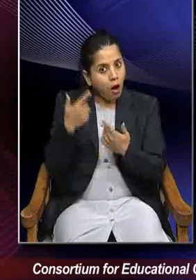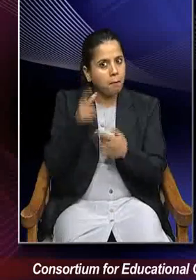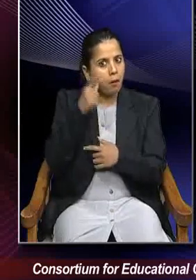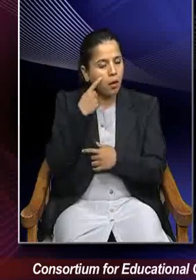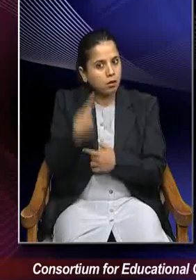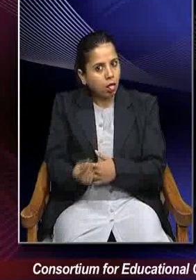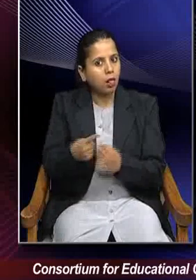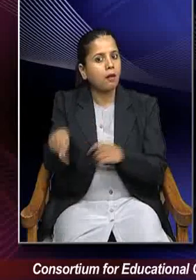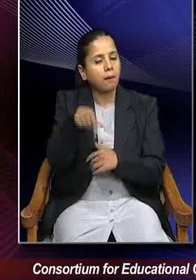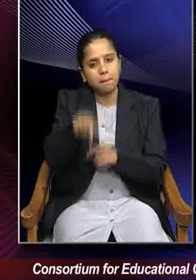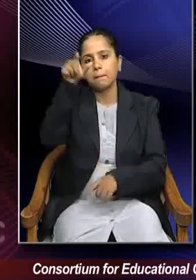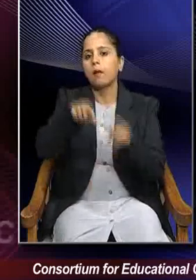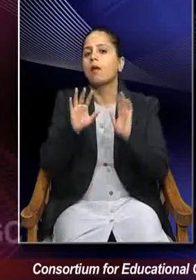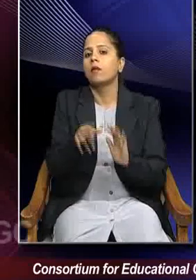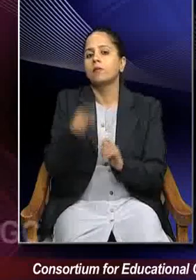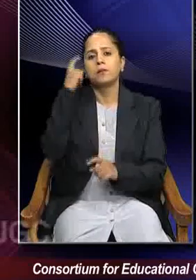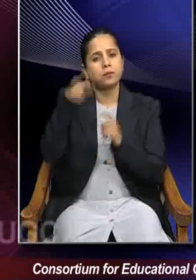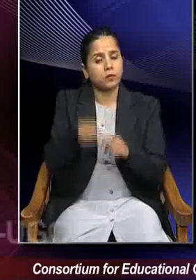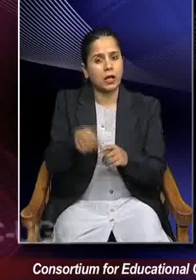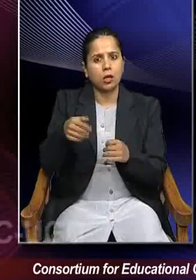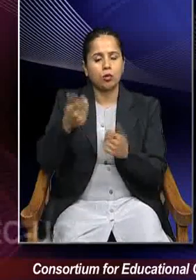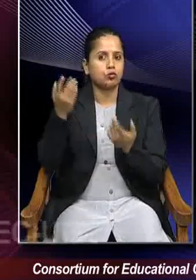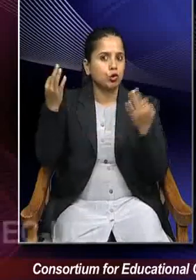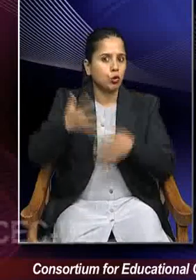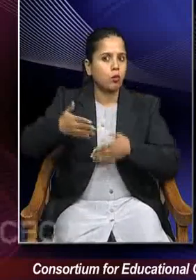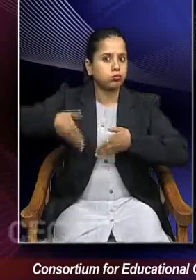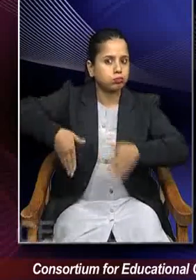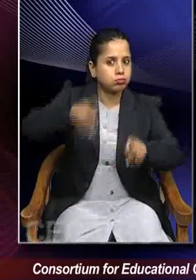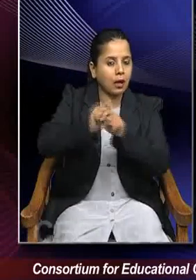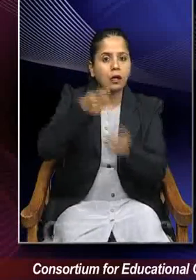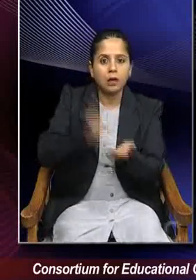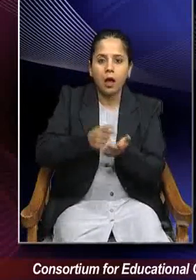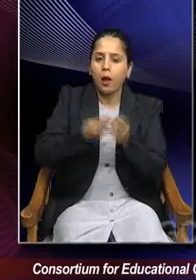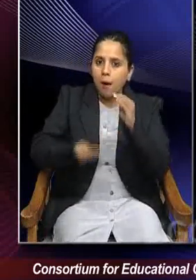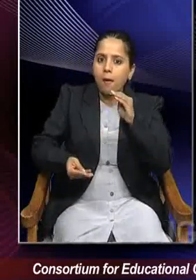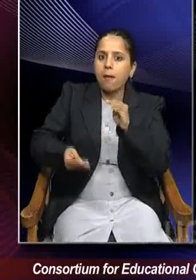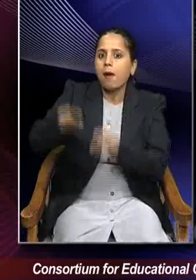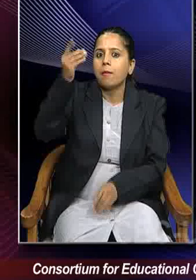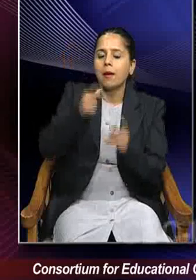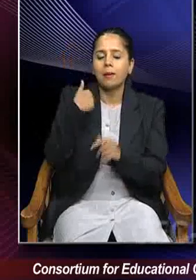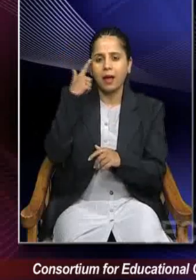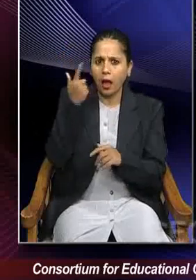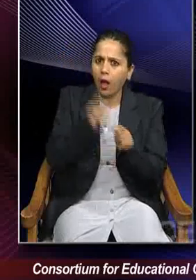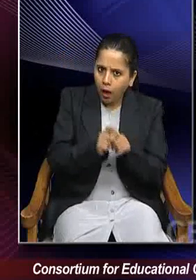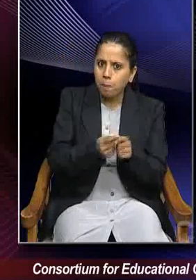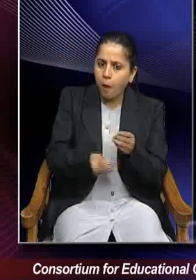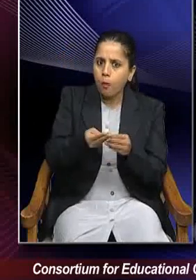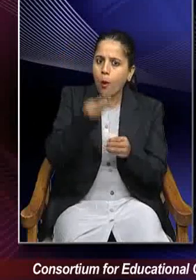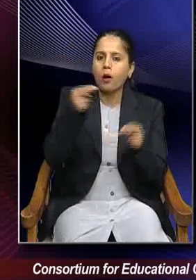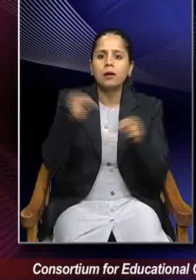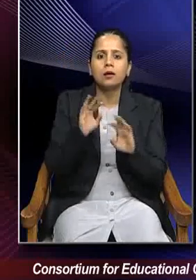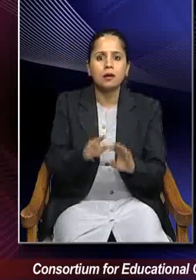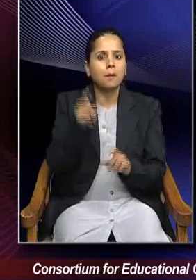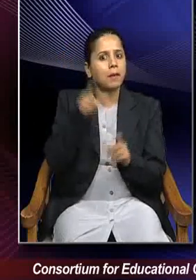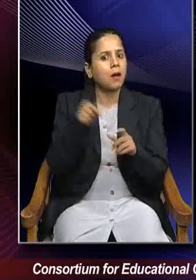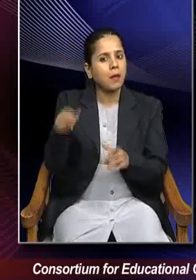Delhi Metro thinks about creating a new line, the demand is increasing so fast that even when they are able to bring